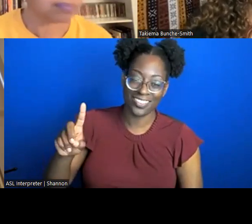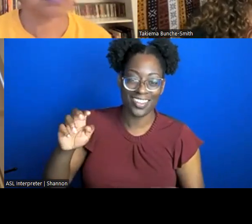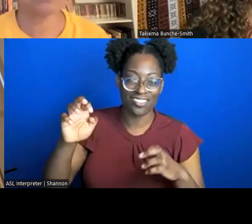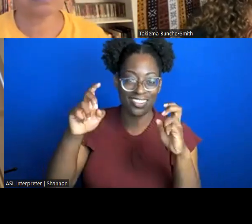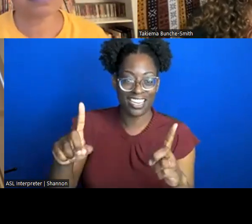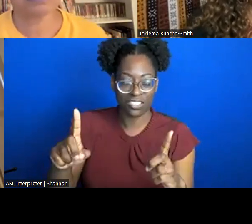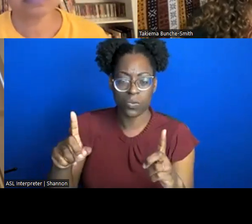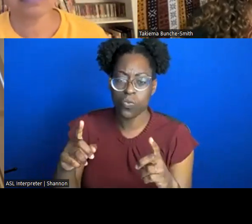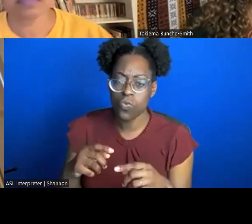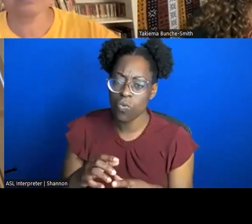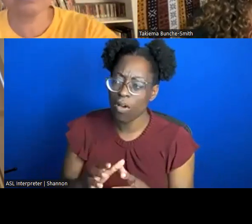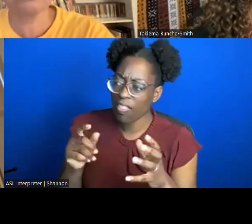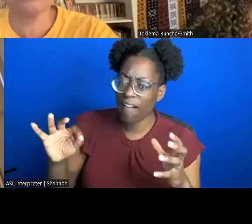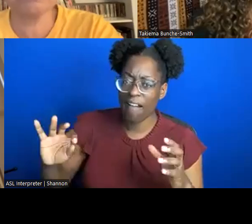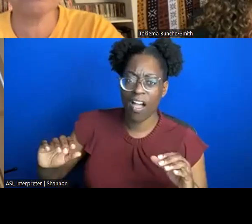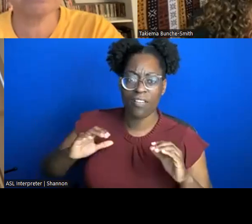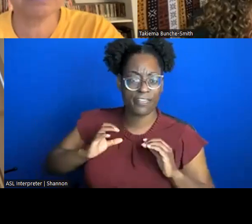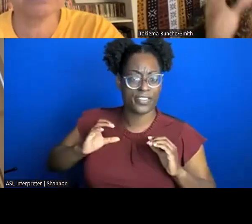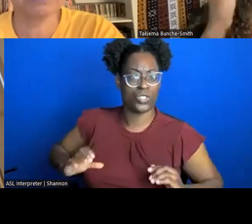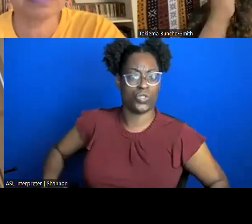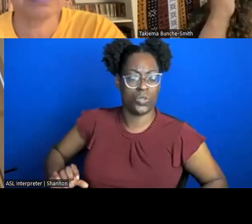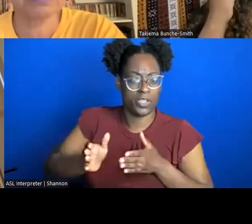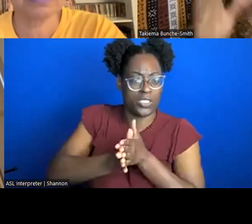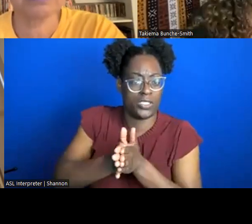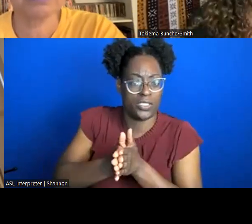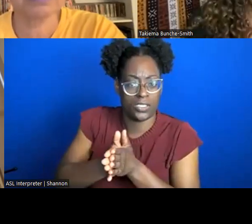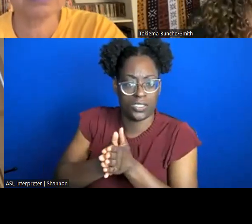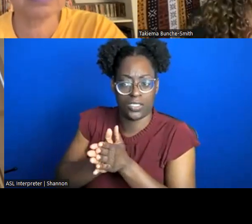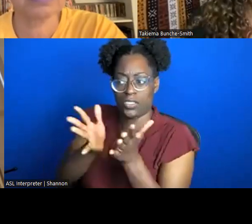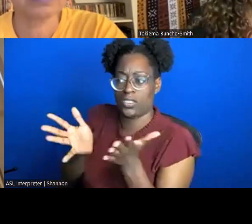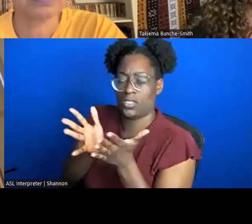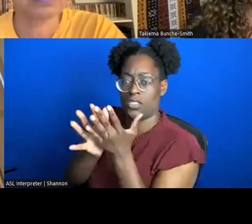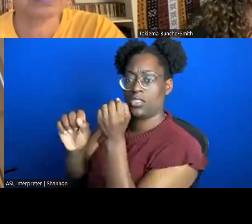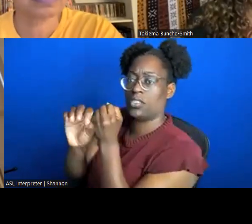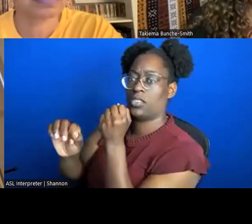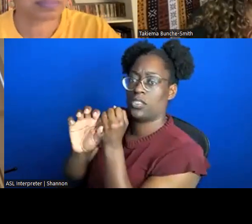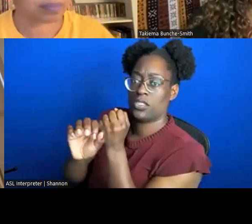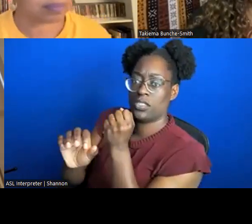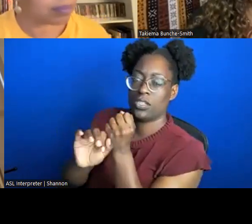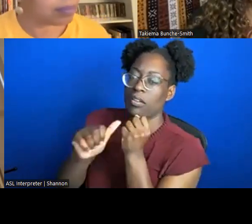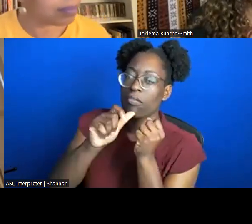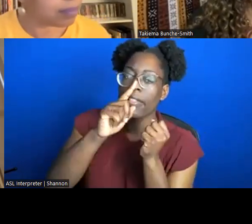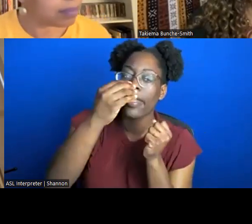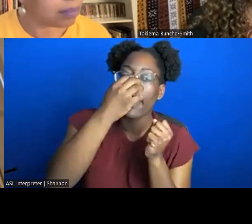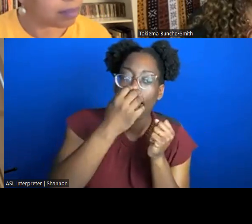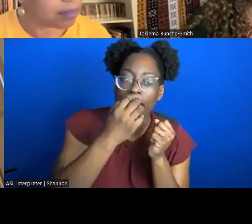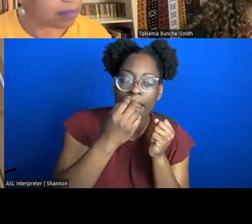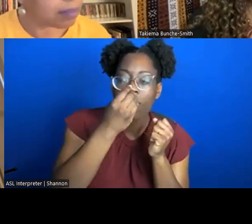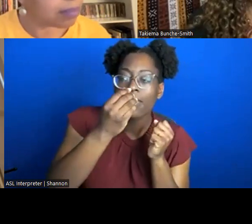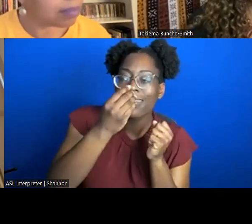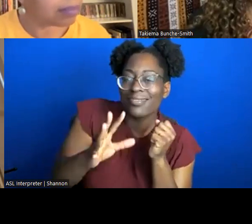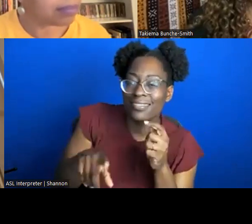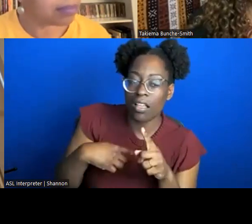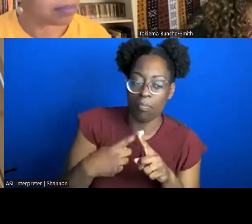their practices and policies as it relates to combating racism, because this is not a Black problem. This is